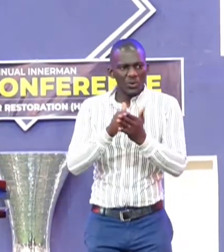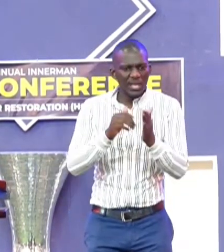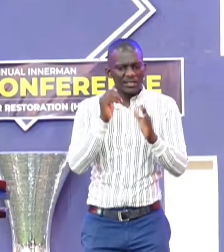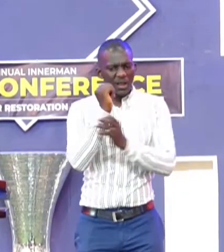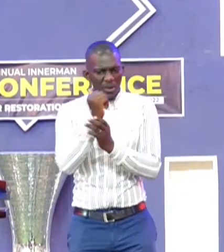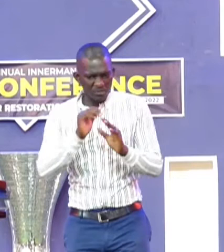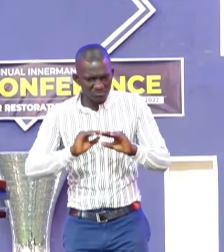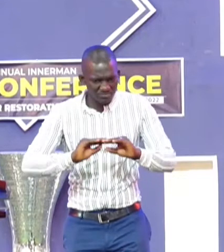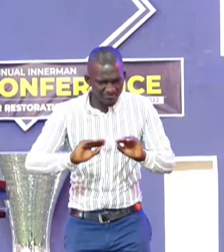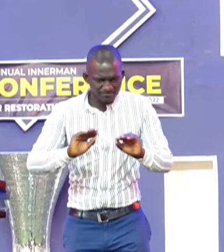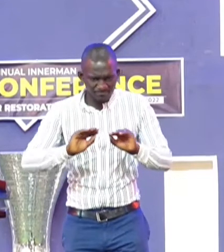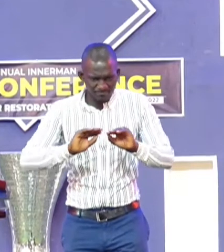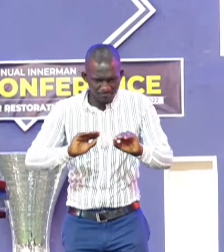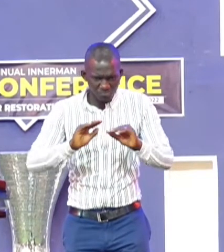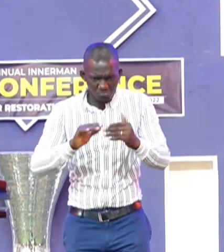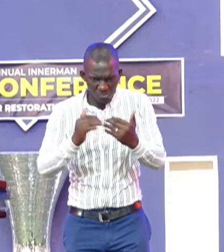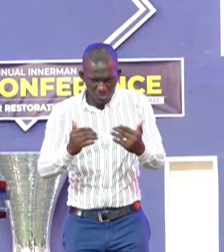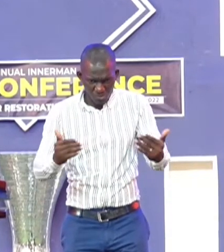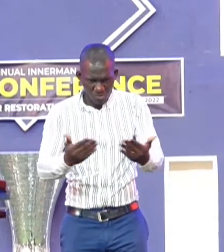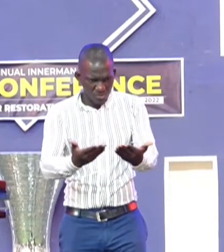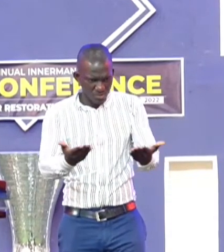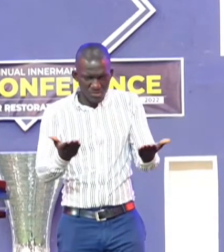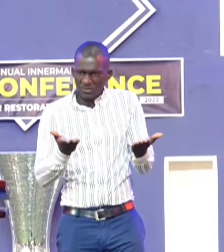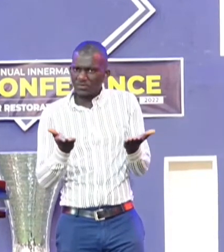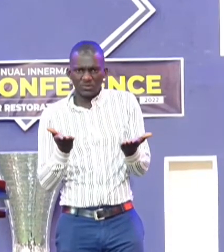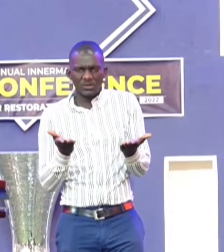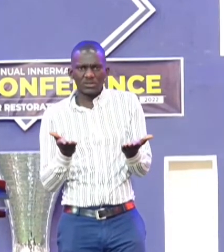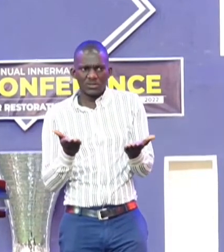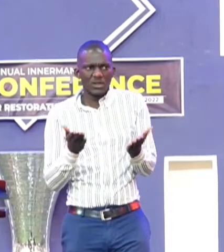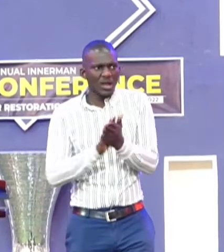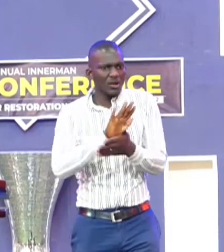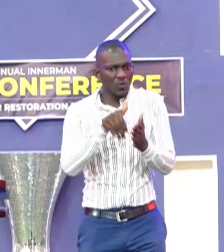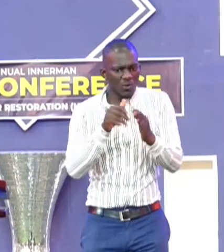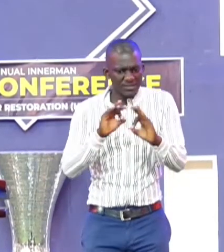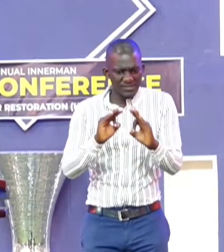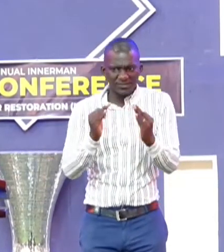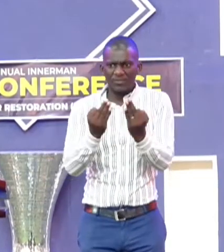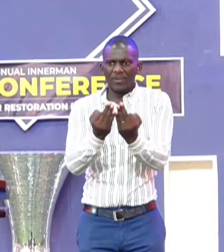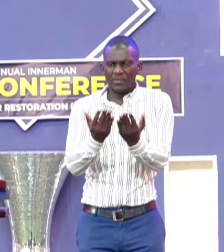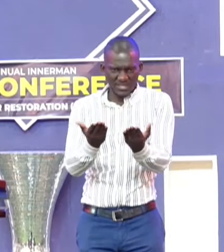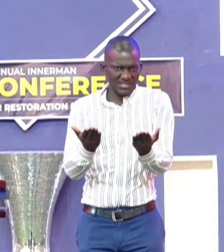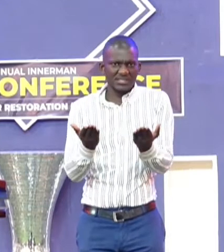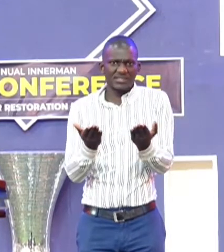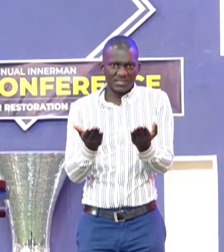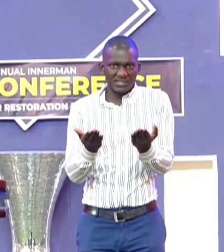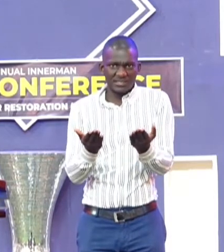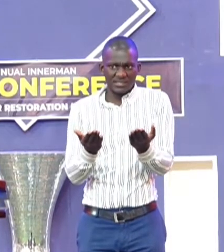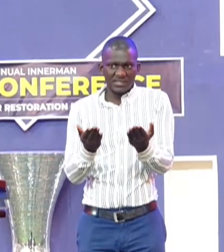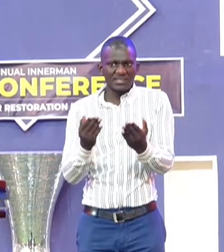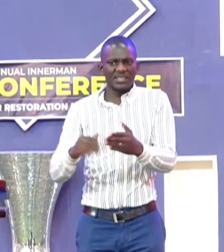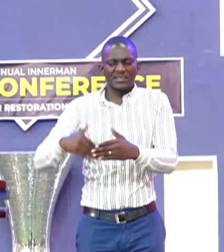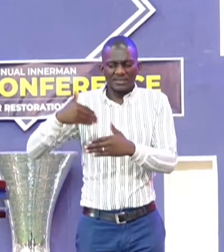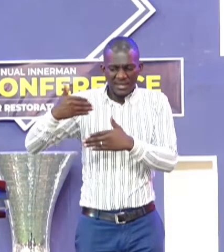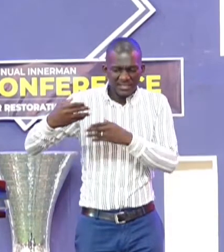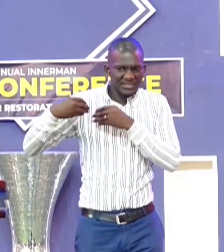That he will direct his children and his household